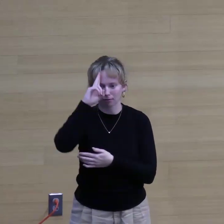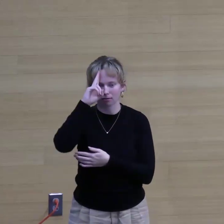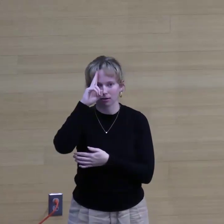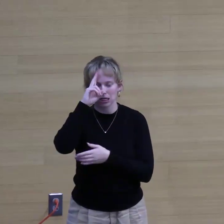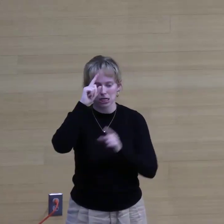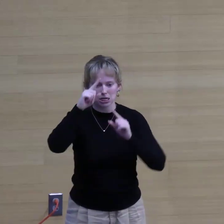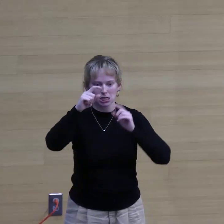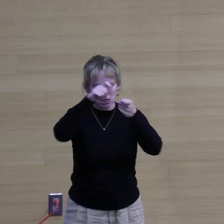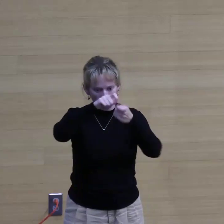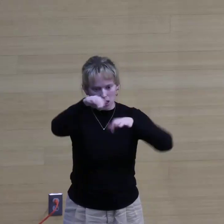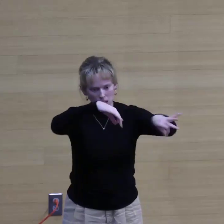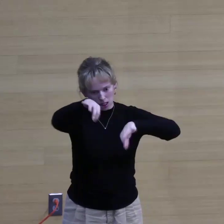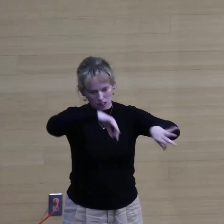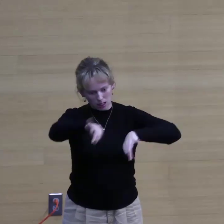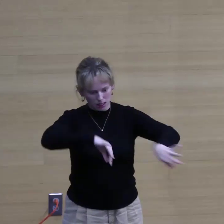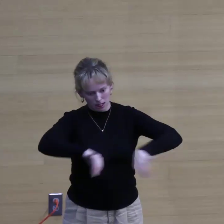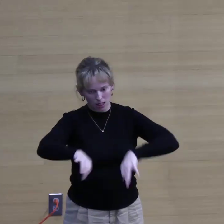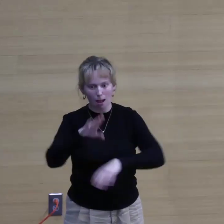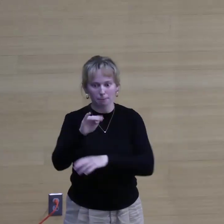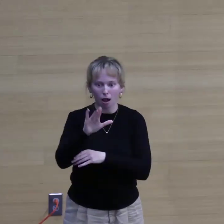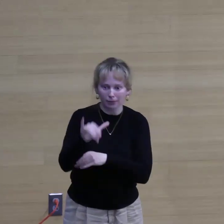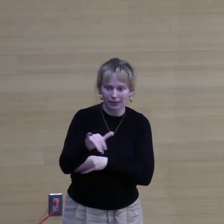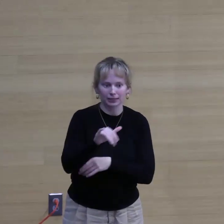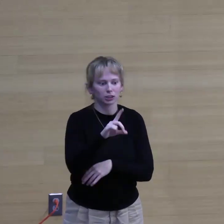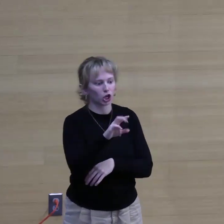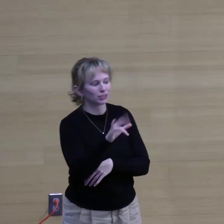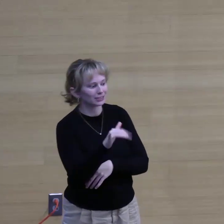even more real conversation with Bobby and Darcy's parents.